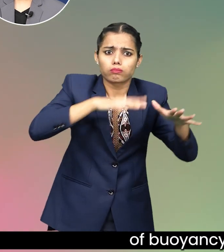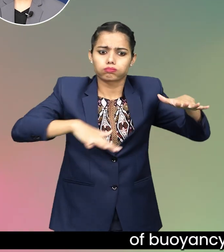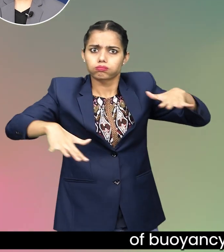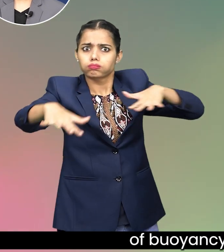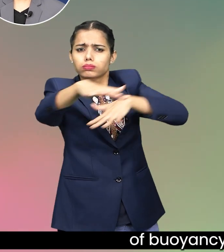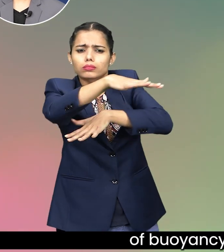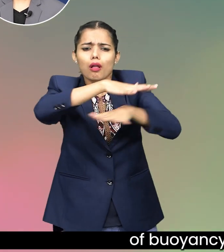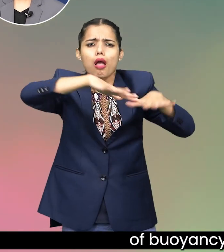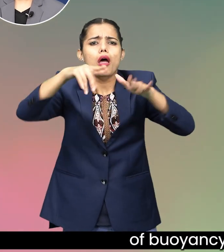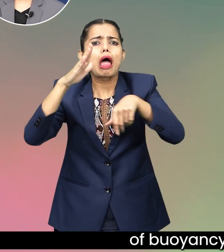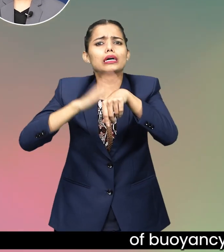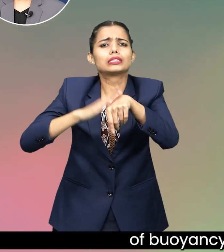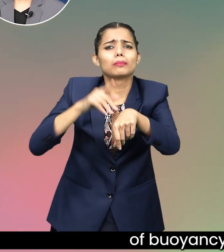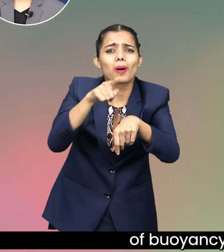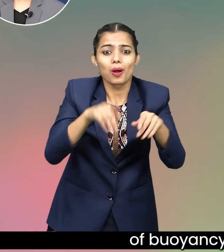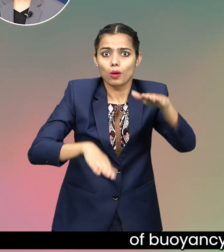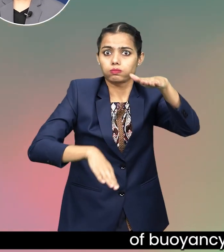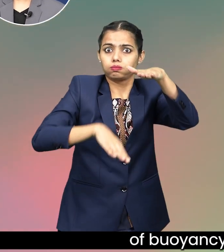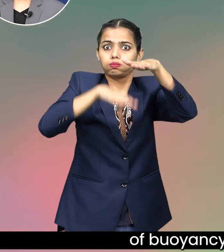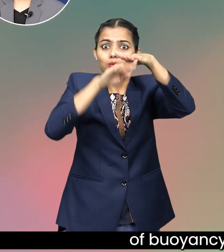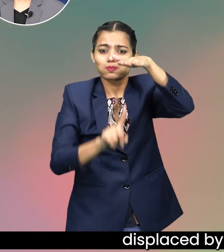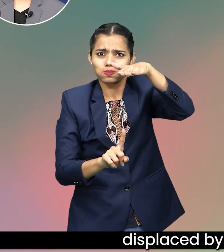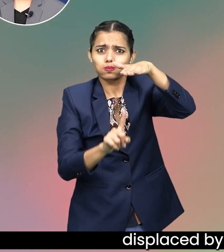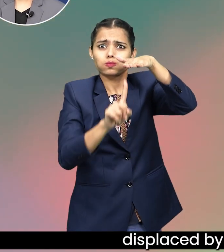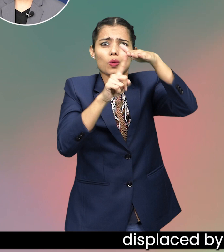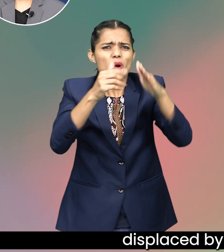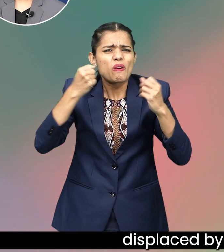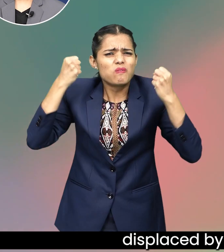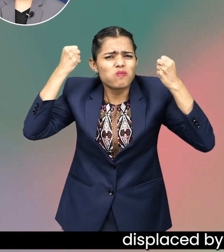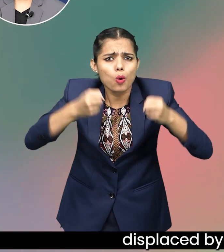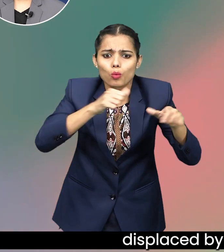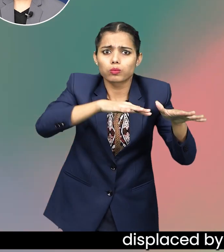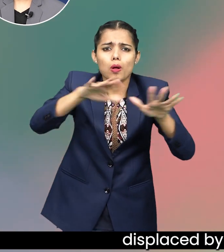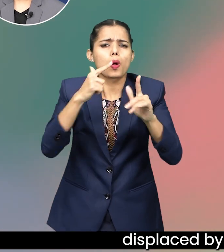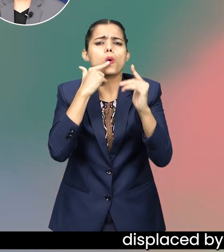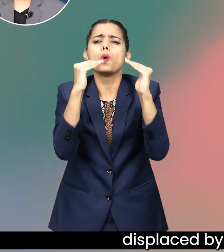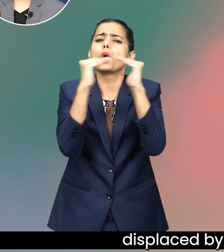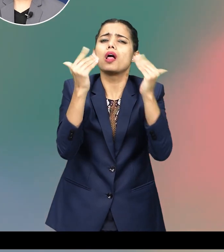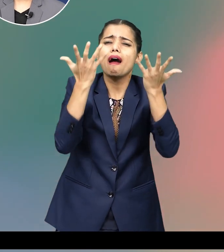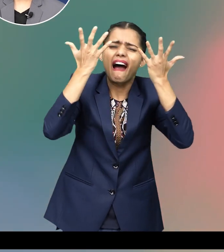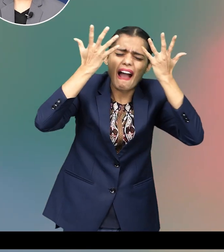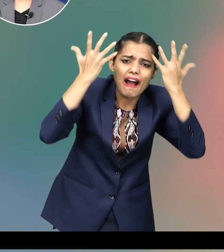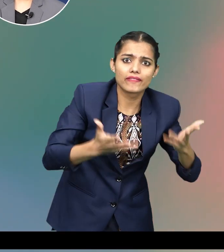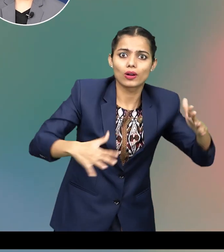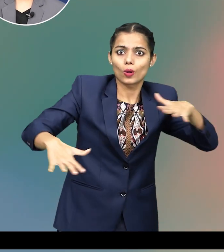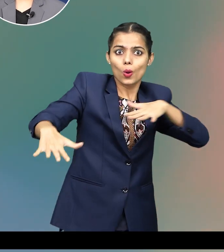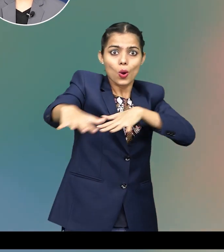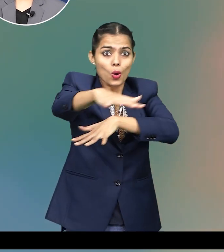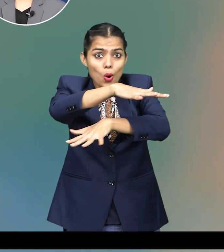of buoyancy equal to the weight of fluid displaced by the immersed portion of the body